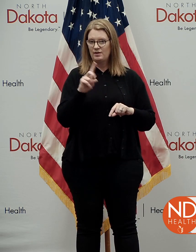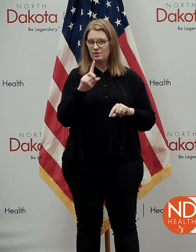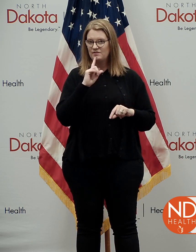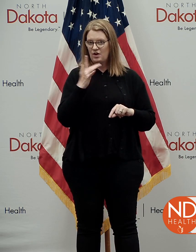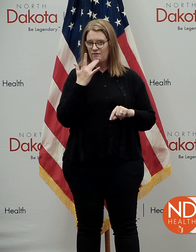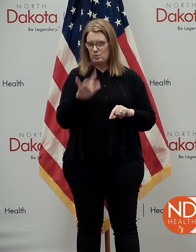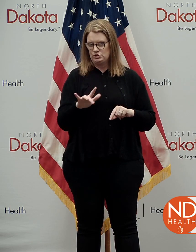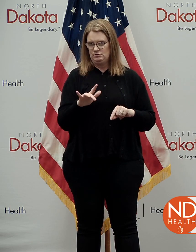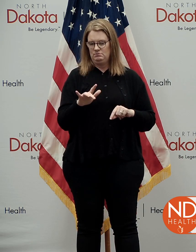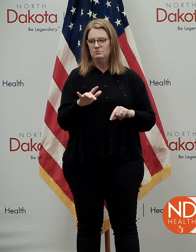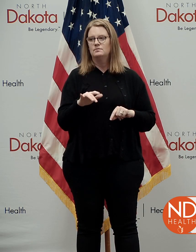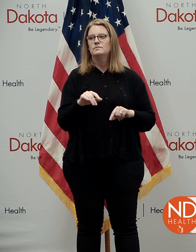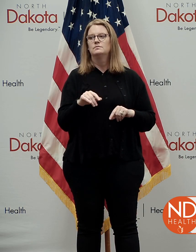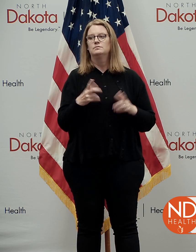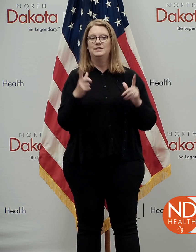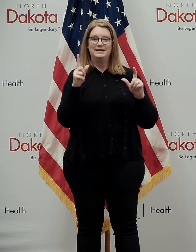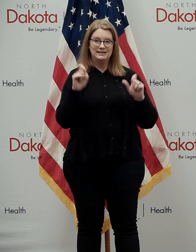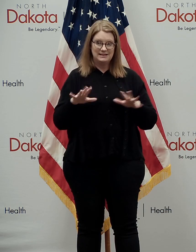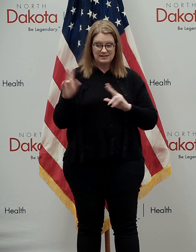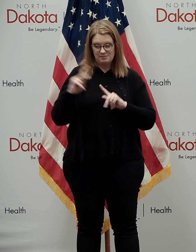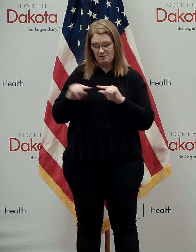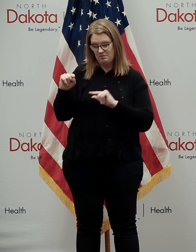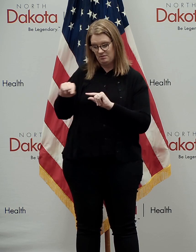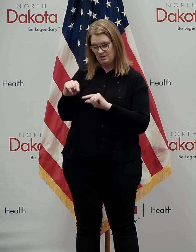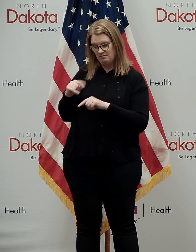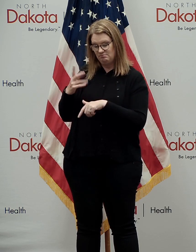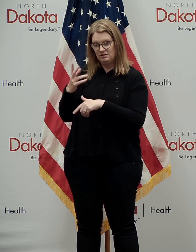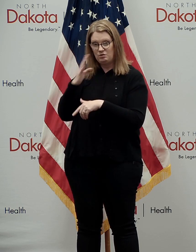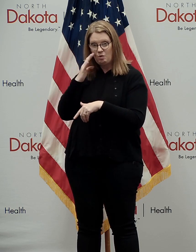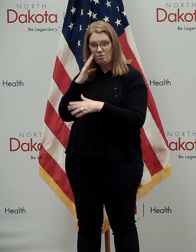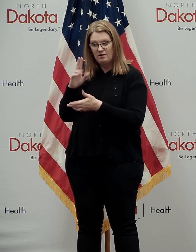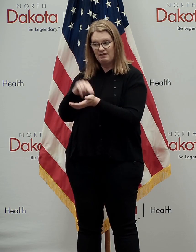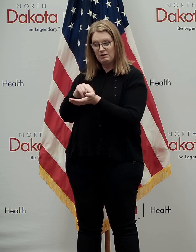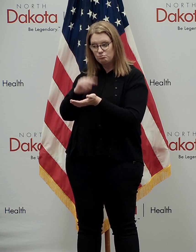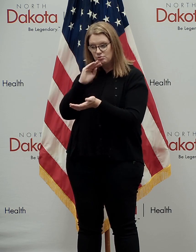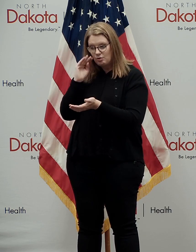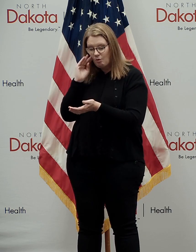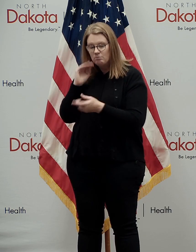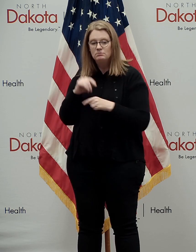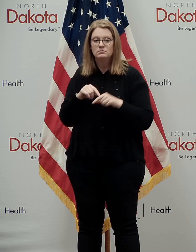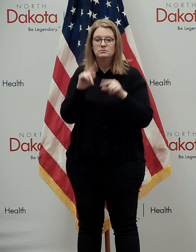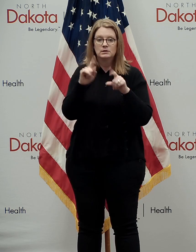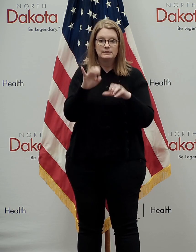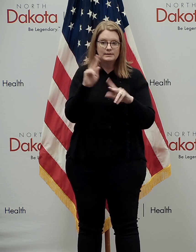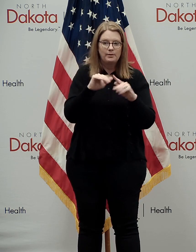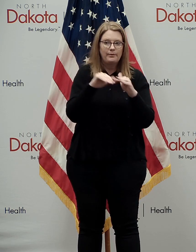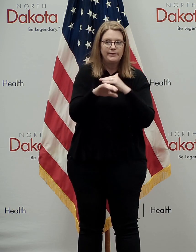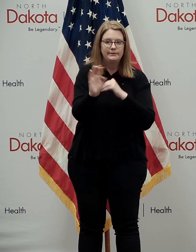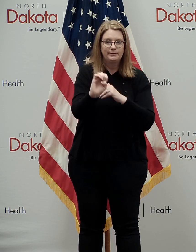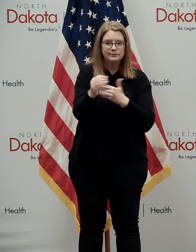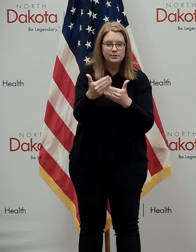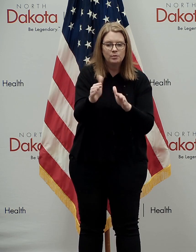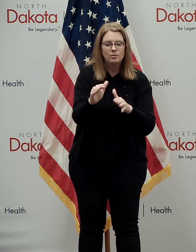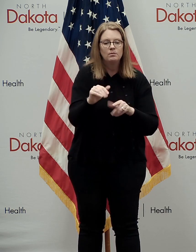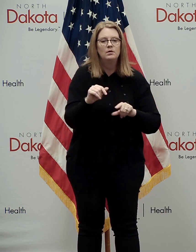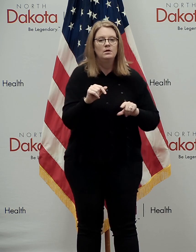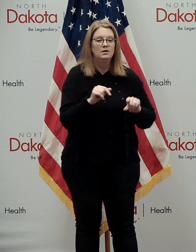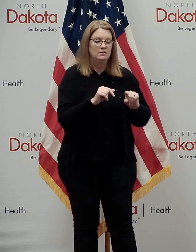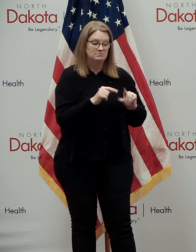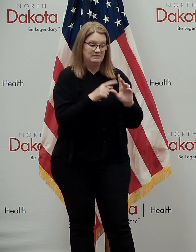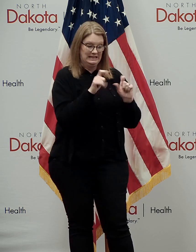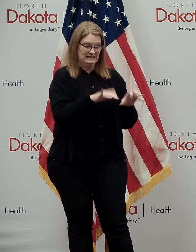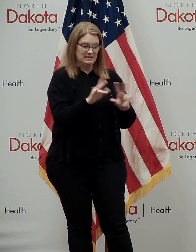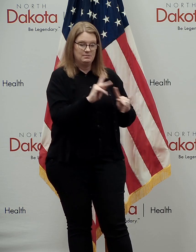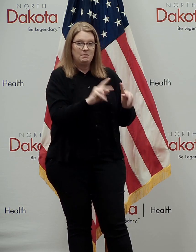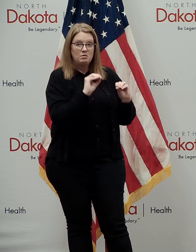place. We can test people in long-term care. We can test people going to the emergency rooms. We can test people that have no symptoms